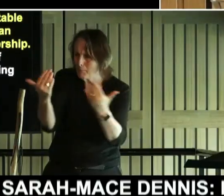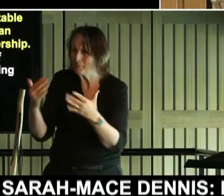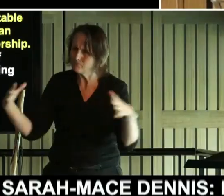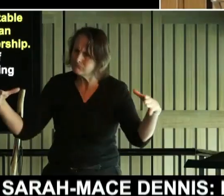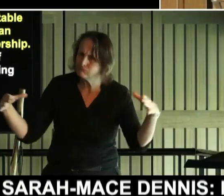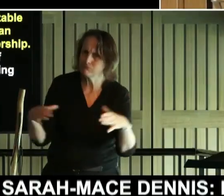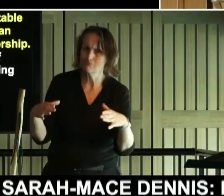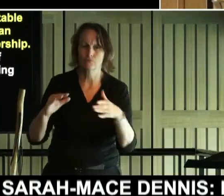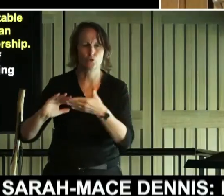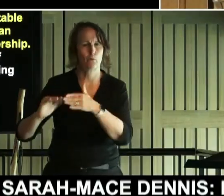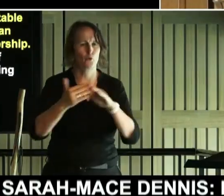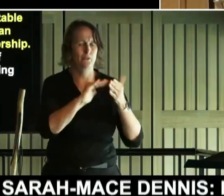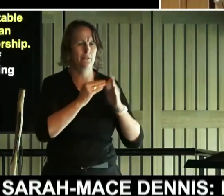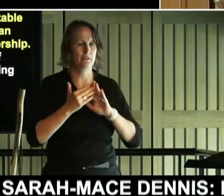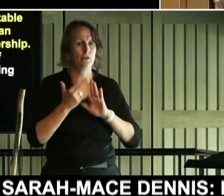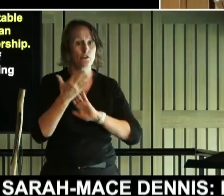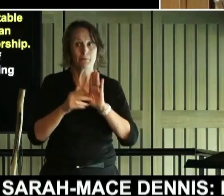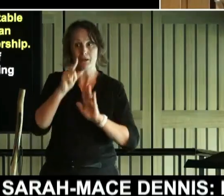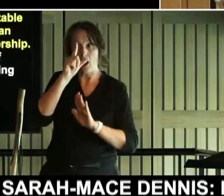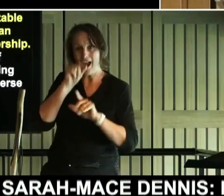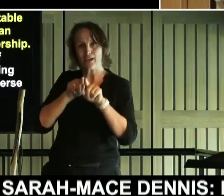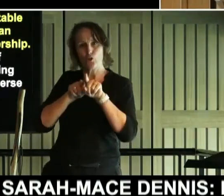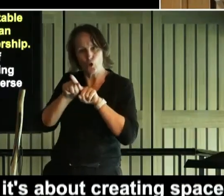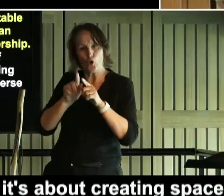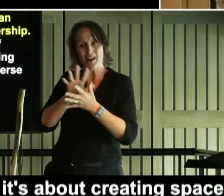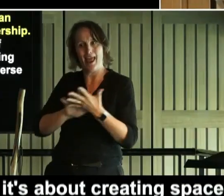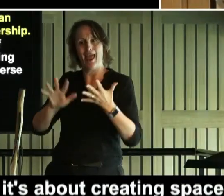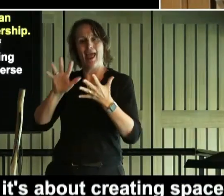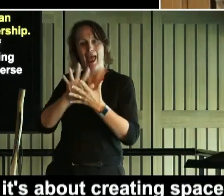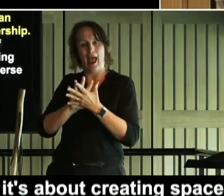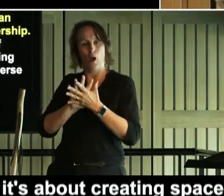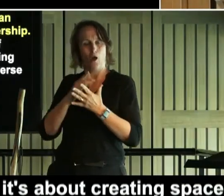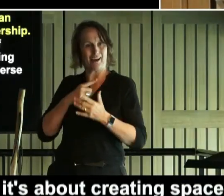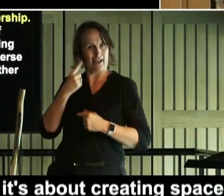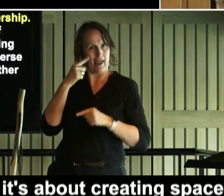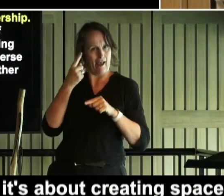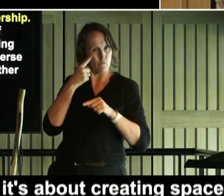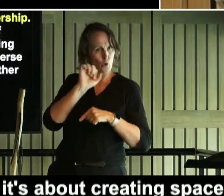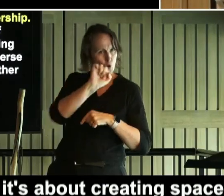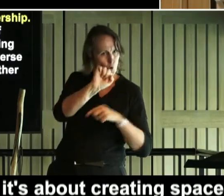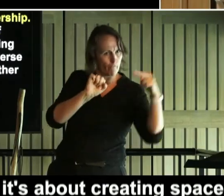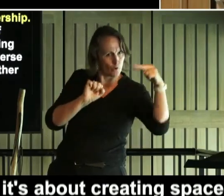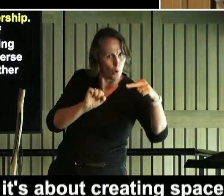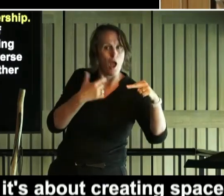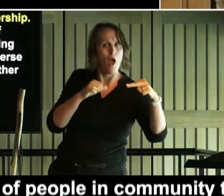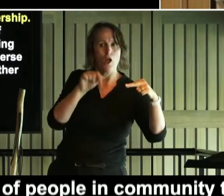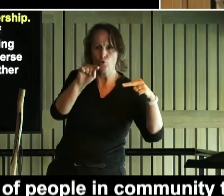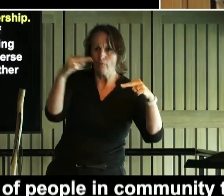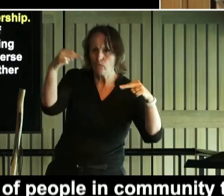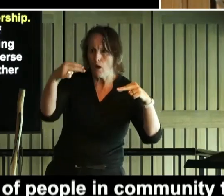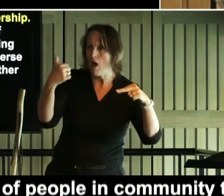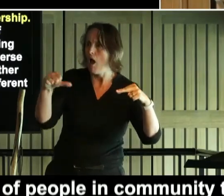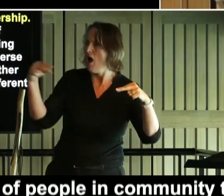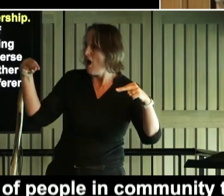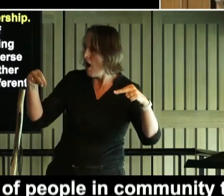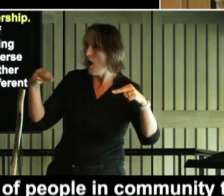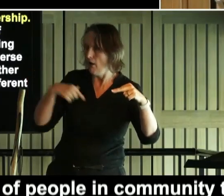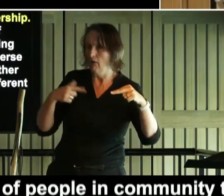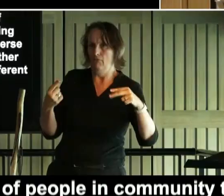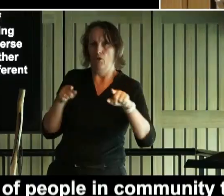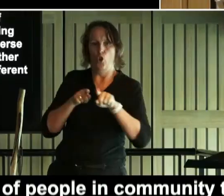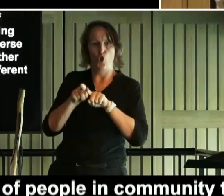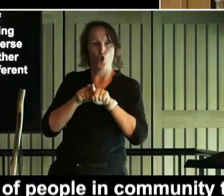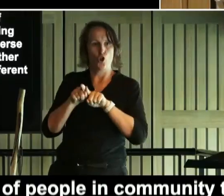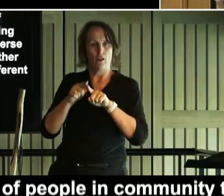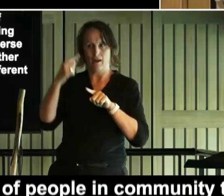together so that I can learn how to do things from different perspectives. I think thinking